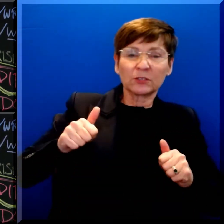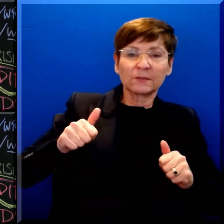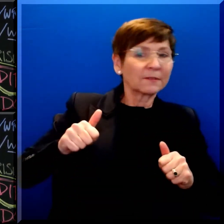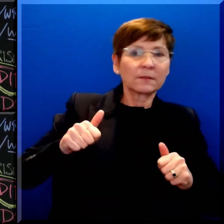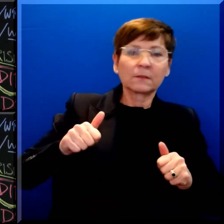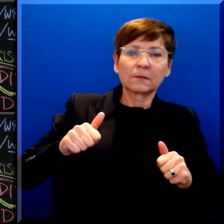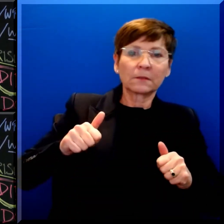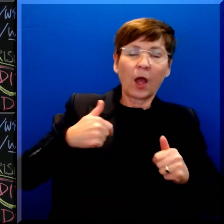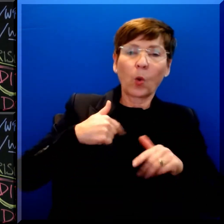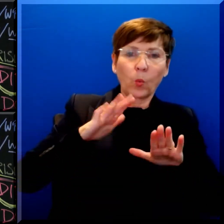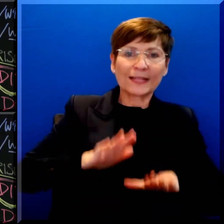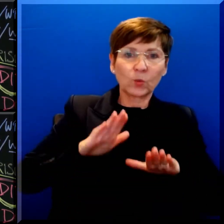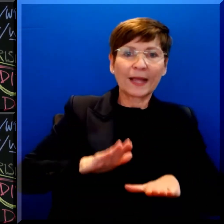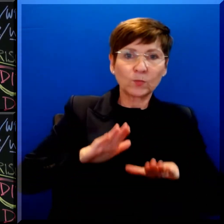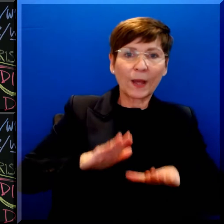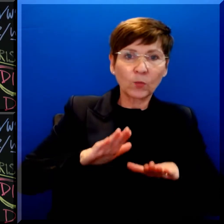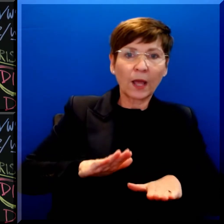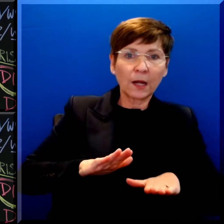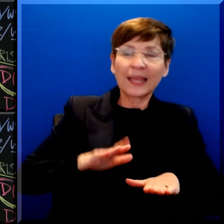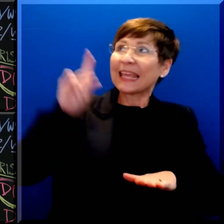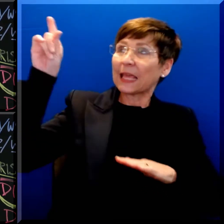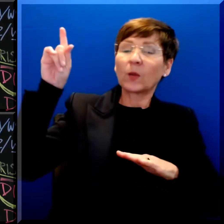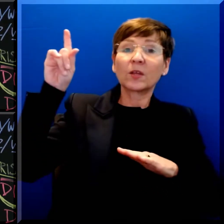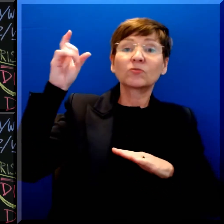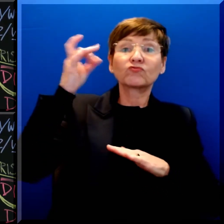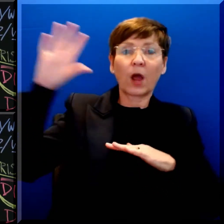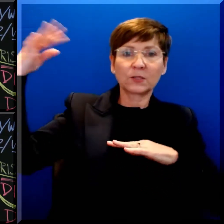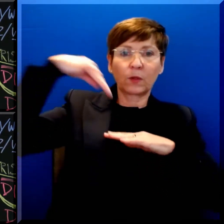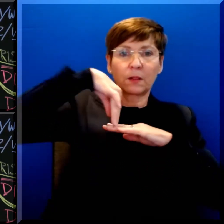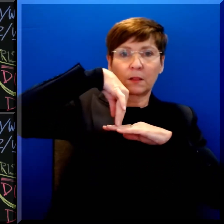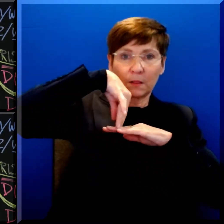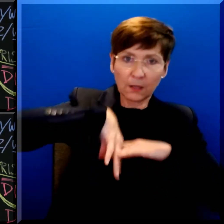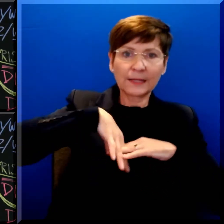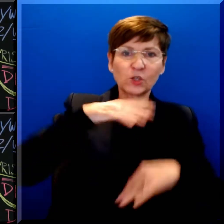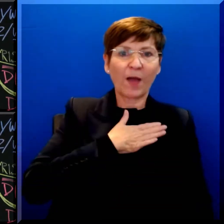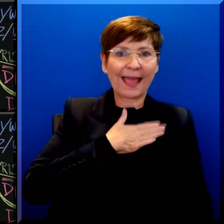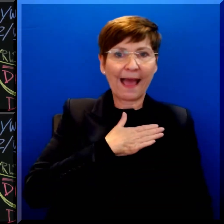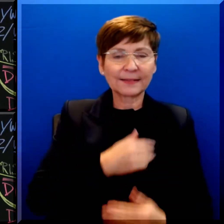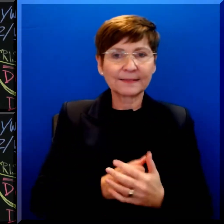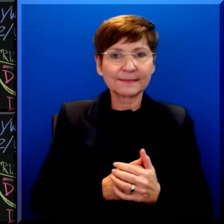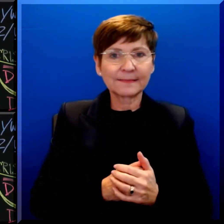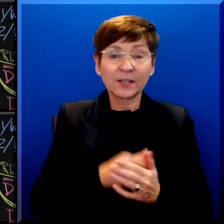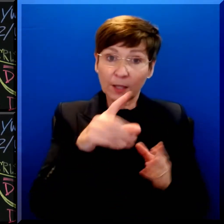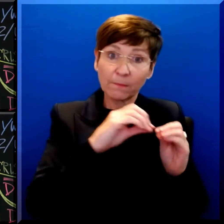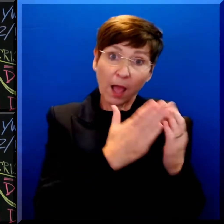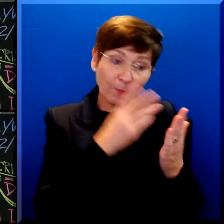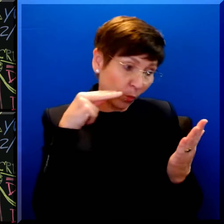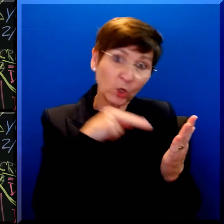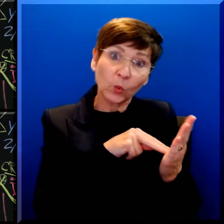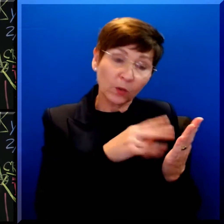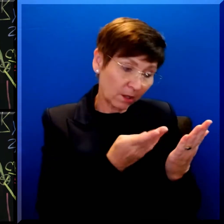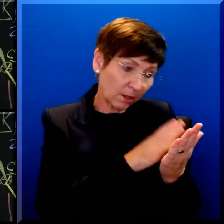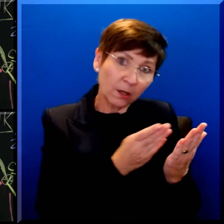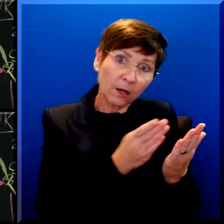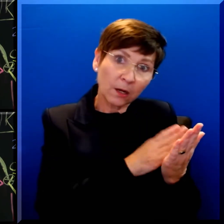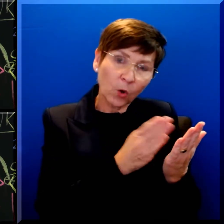how I form Christ in the hearts of my dearest children. Do you know every single person in the Bible that God ever used powerfully is a